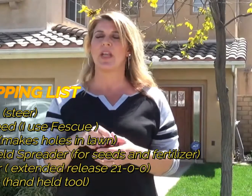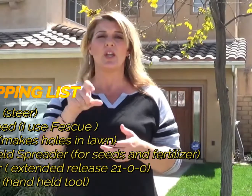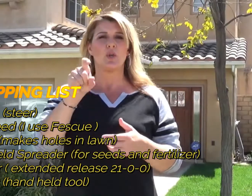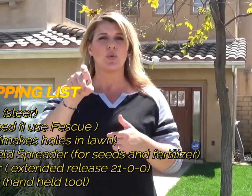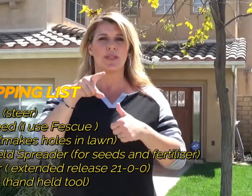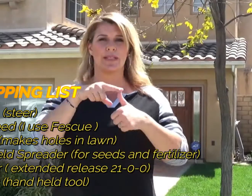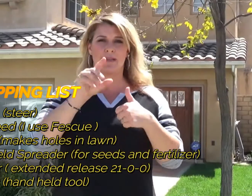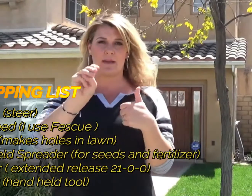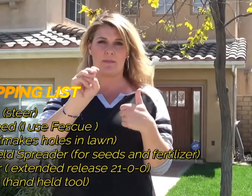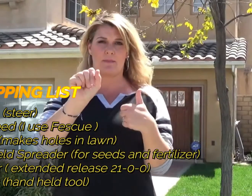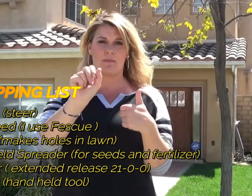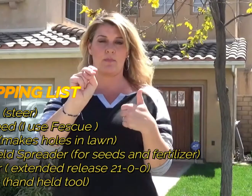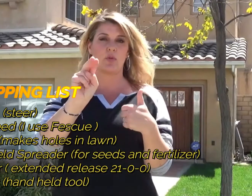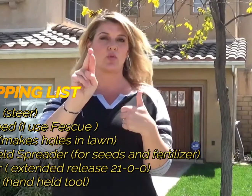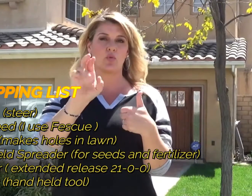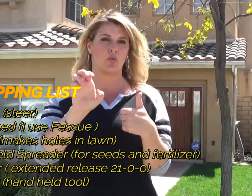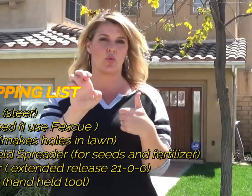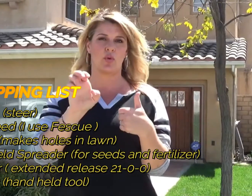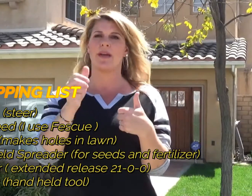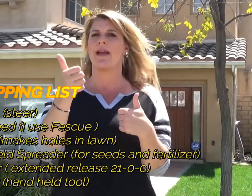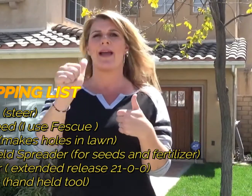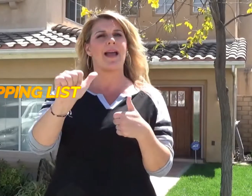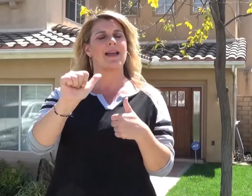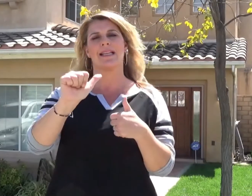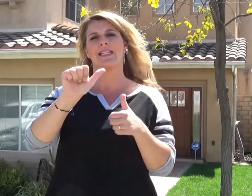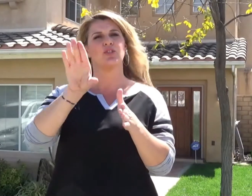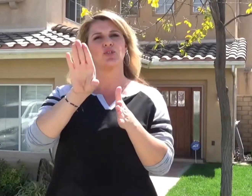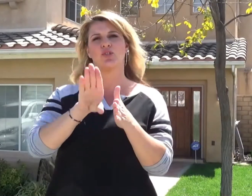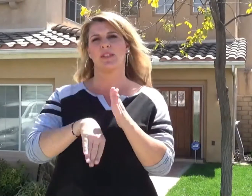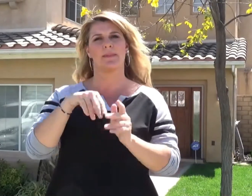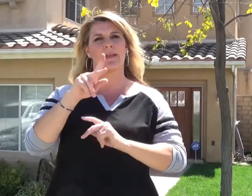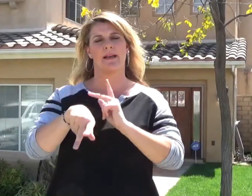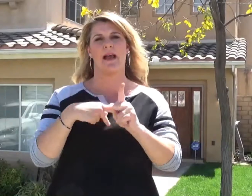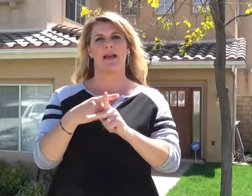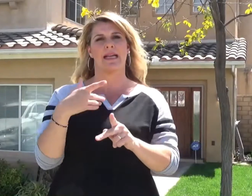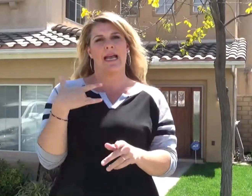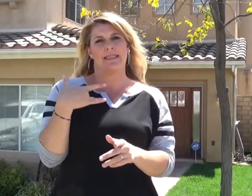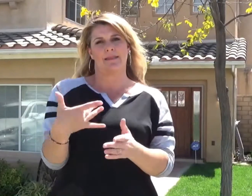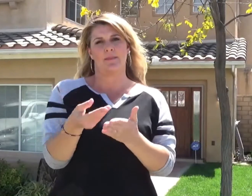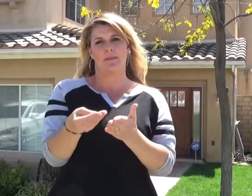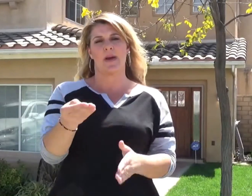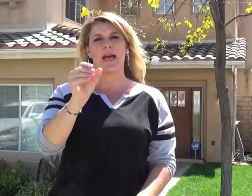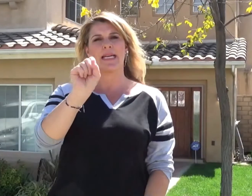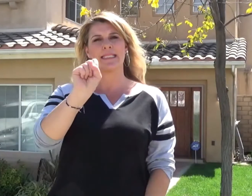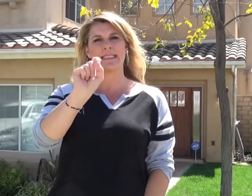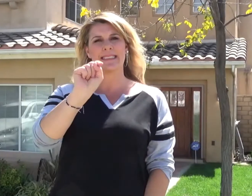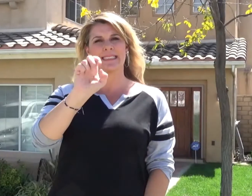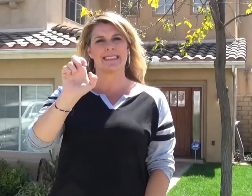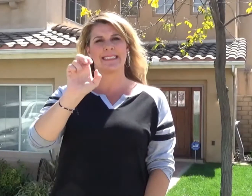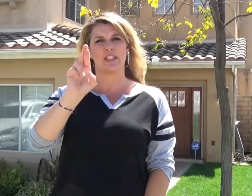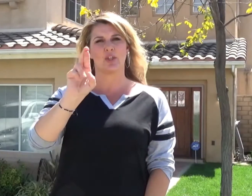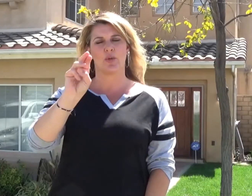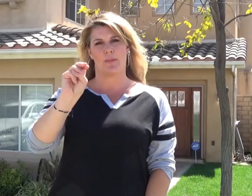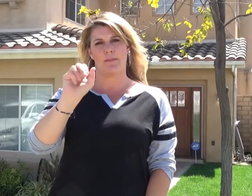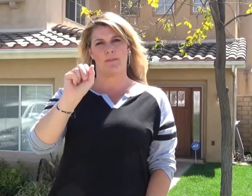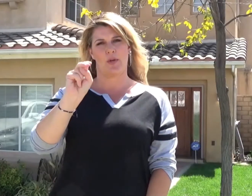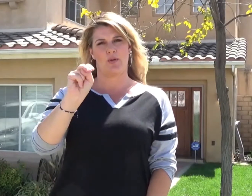go. Okay, on your purchase list, first is manure. Any inexpensive manure is fine. I usually buy steer